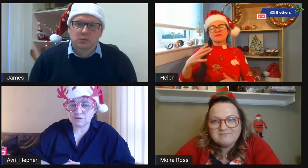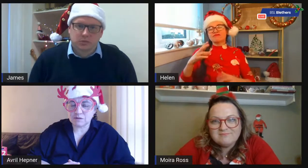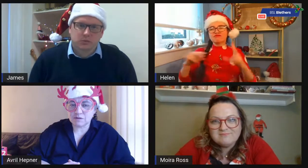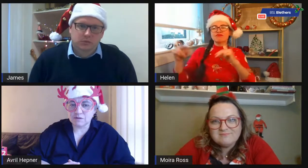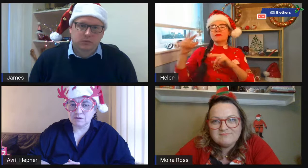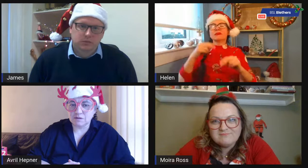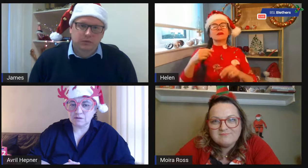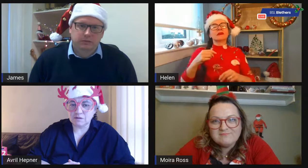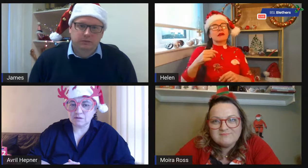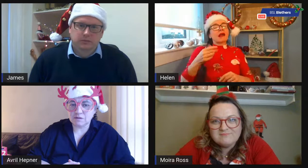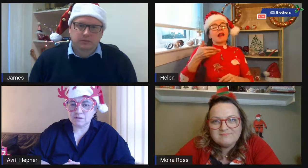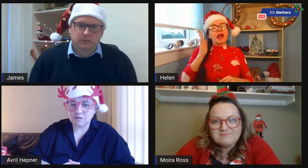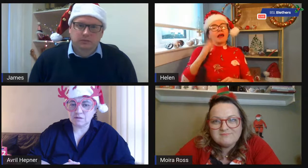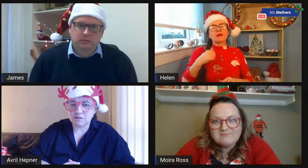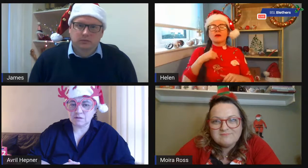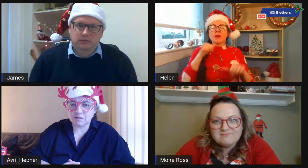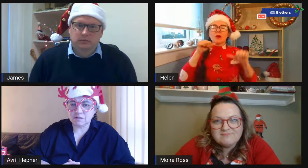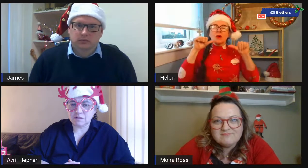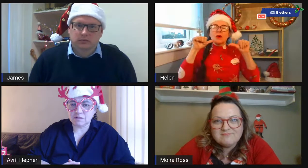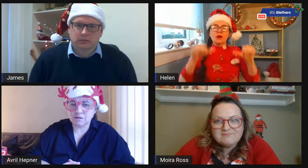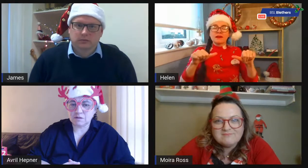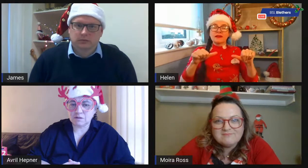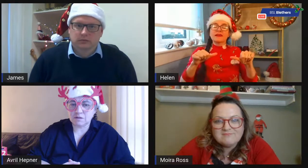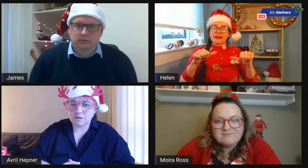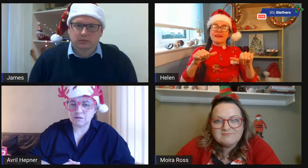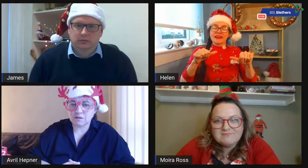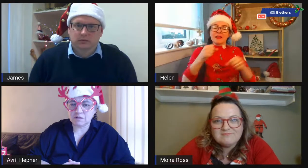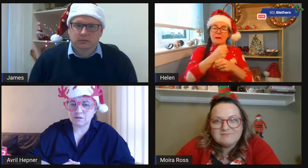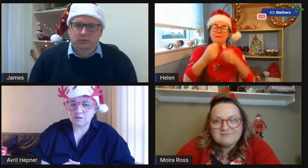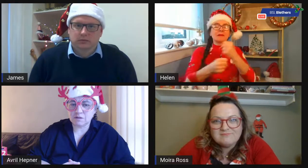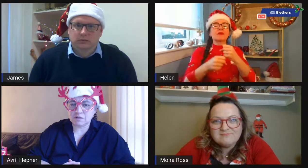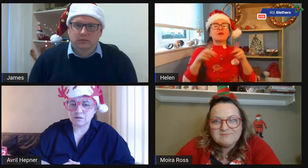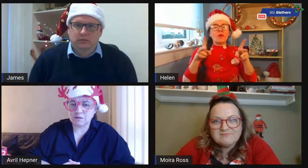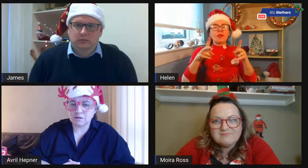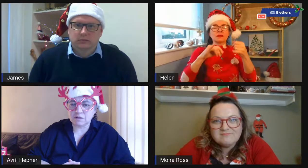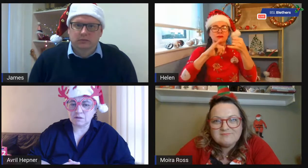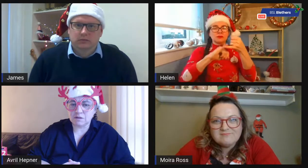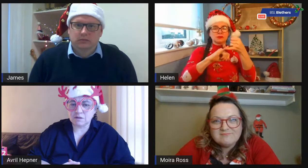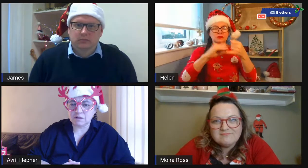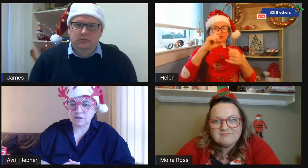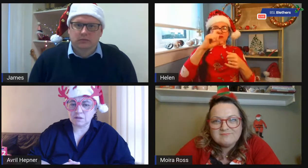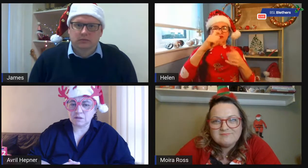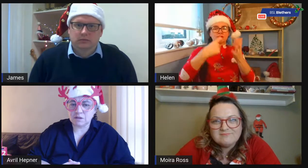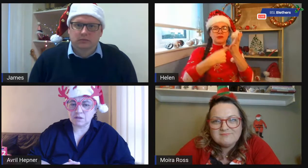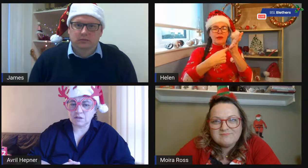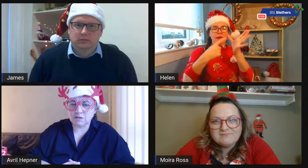Moira. I remember when I was with my hearing family growing up at Christmas, and